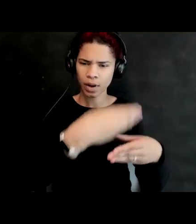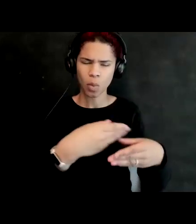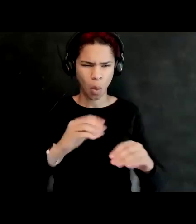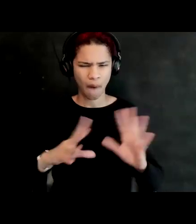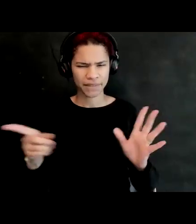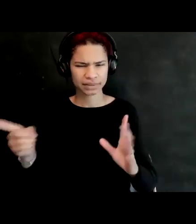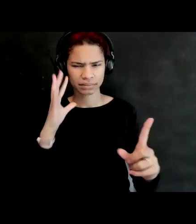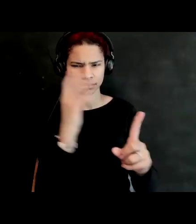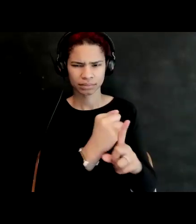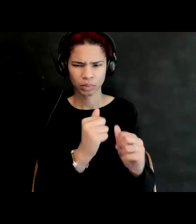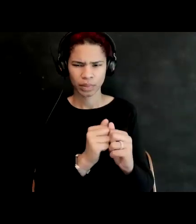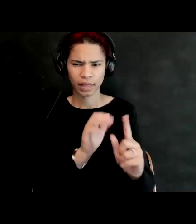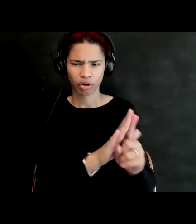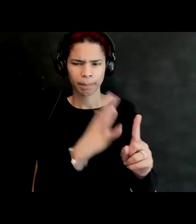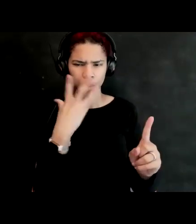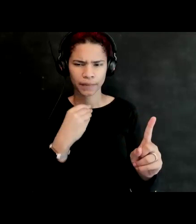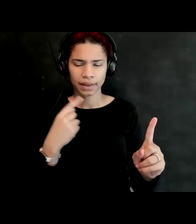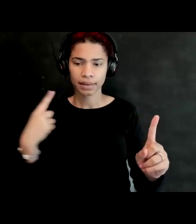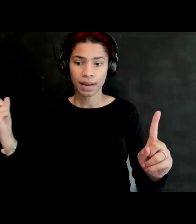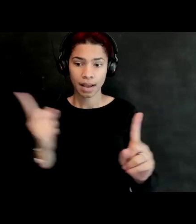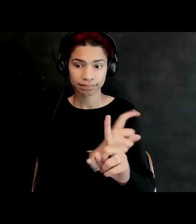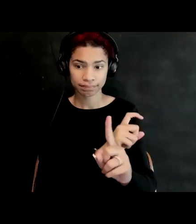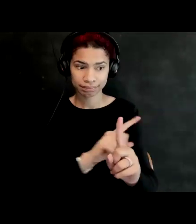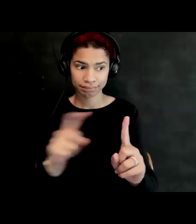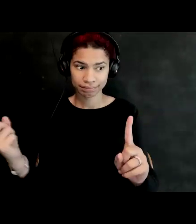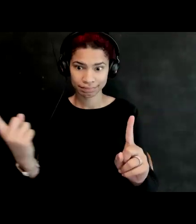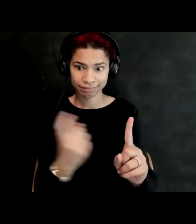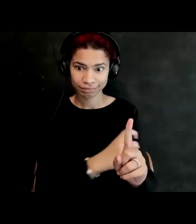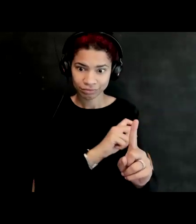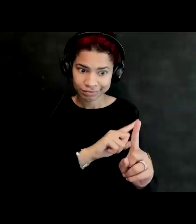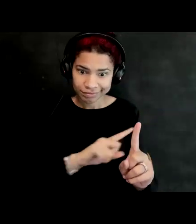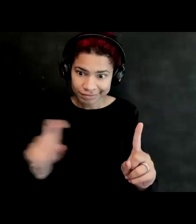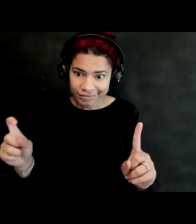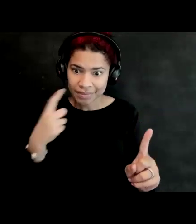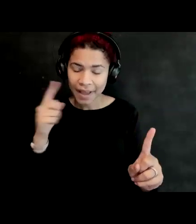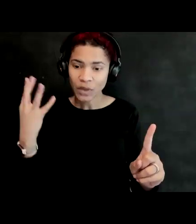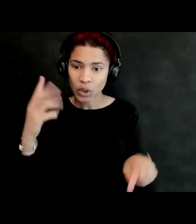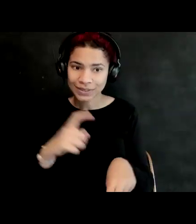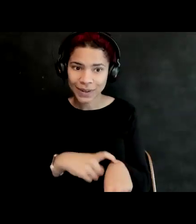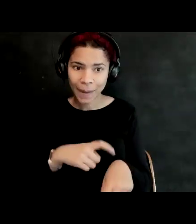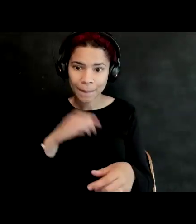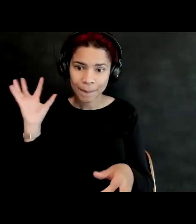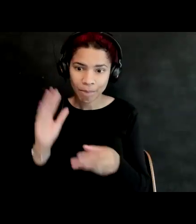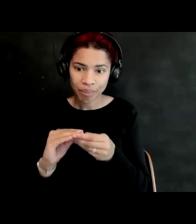beauty. He passed once, twice, 3 times, and then finally a 4th time. Each pass was